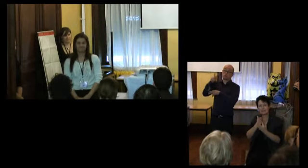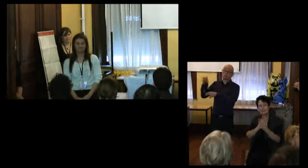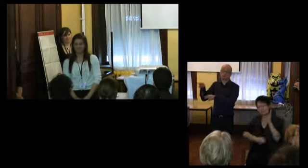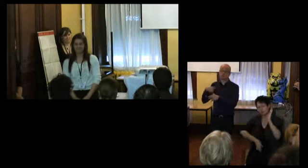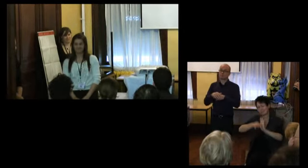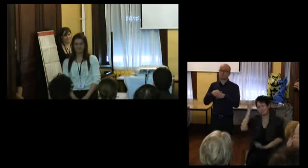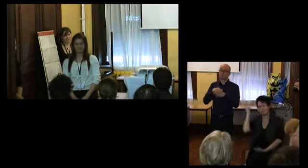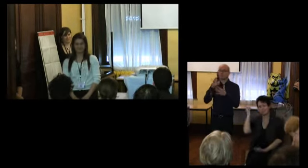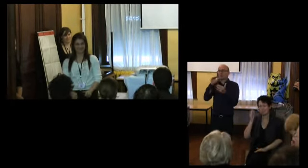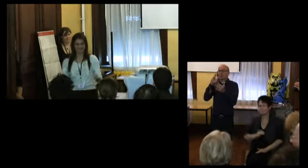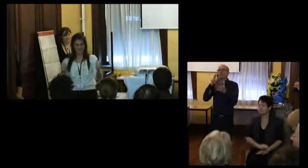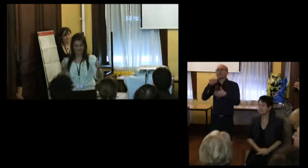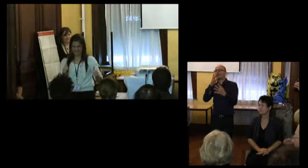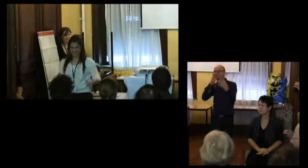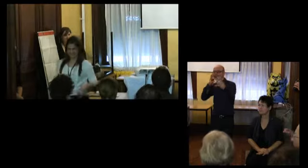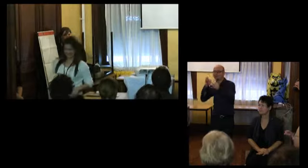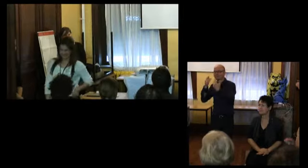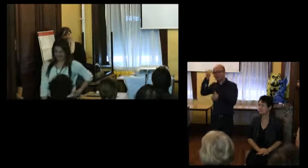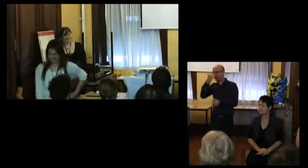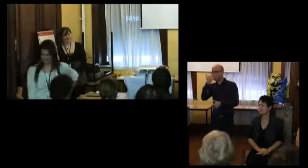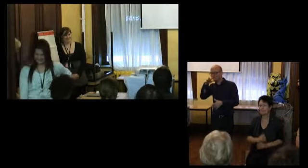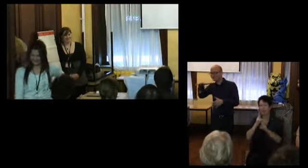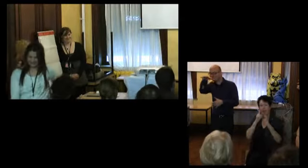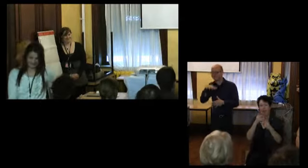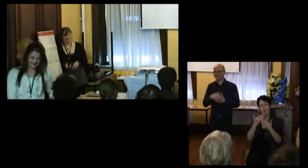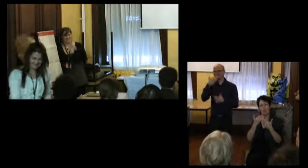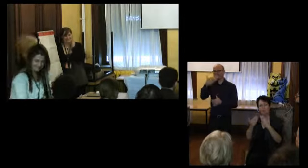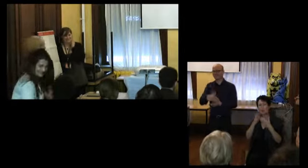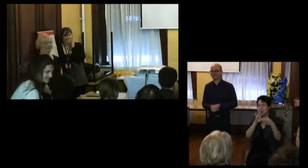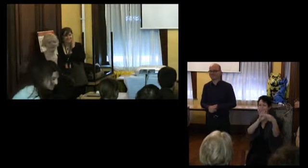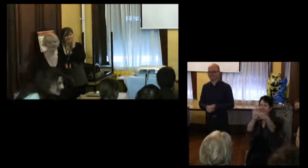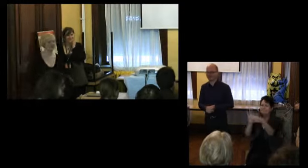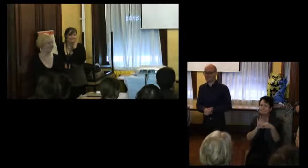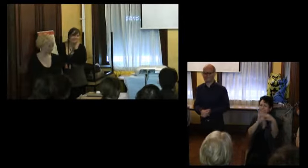forward to get to know you better. So, thank you.